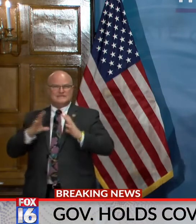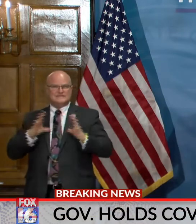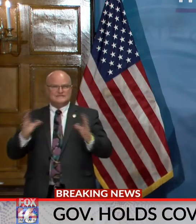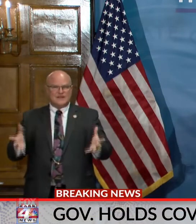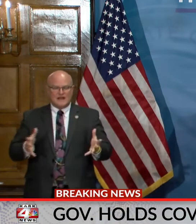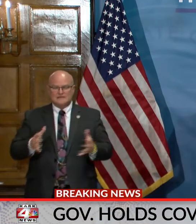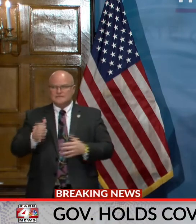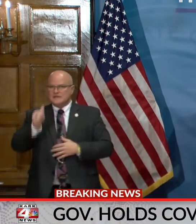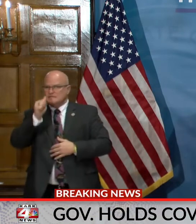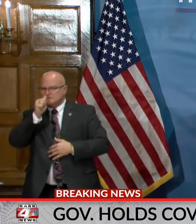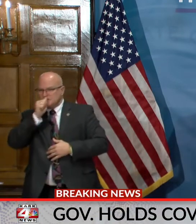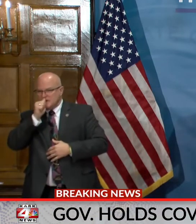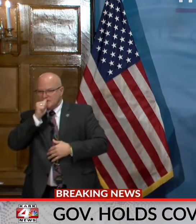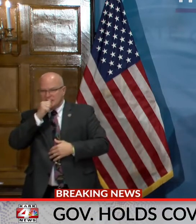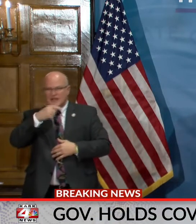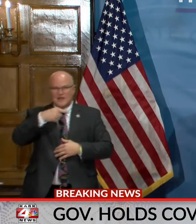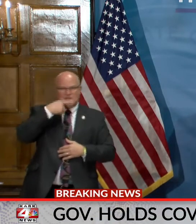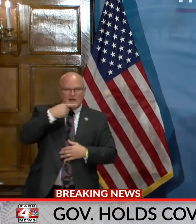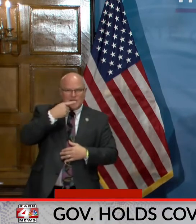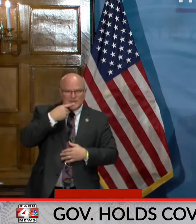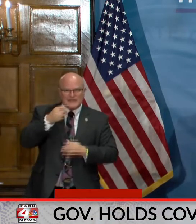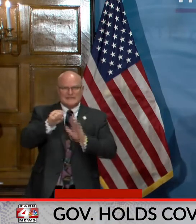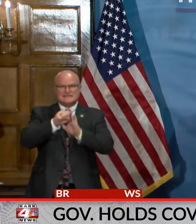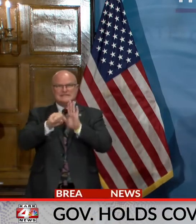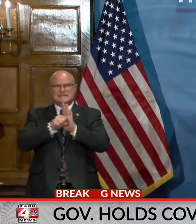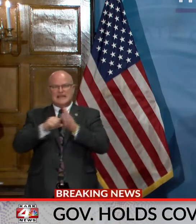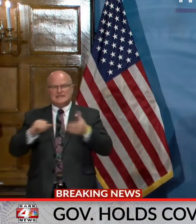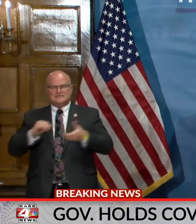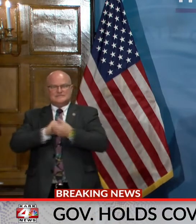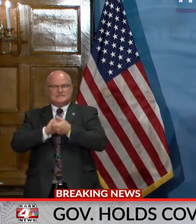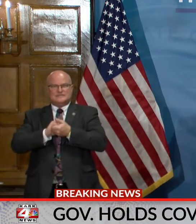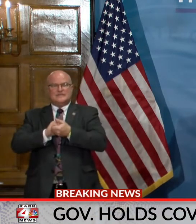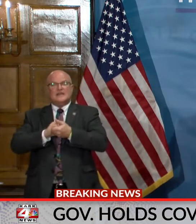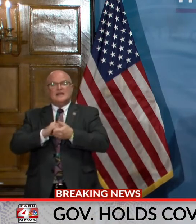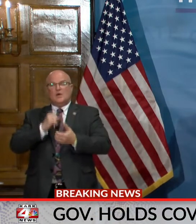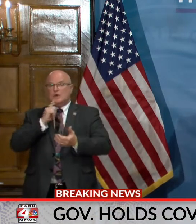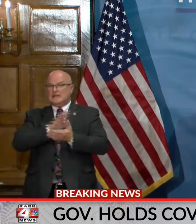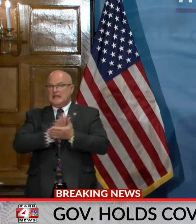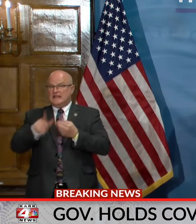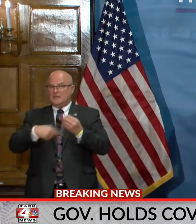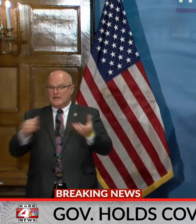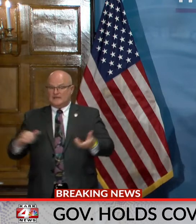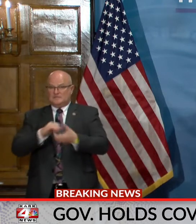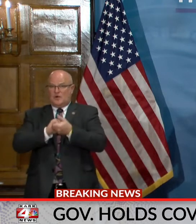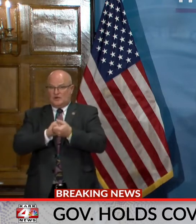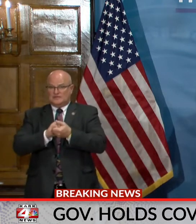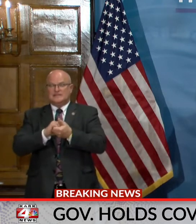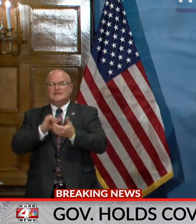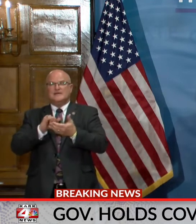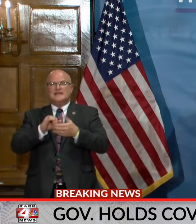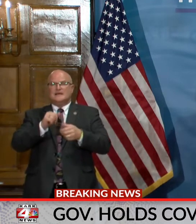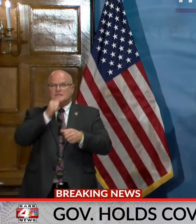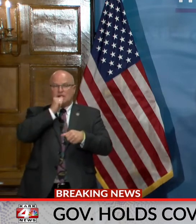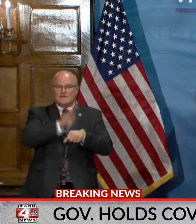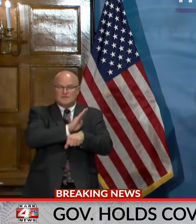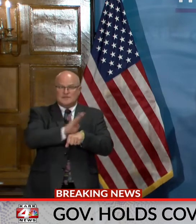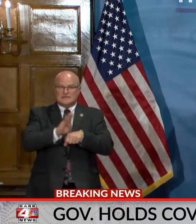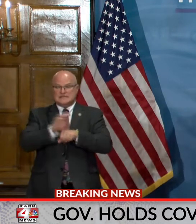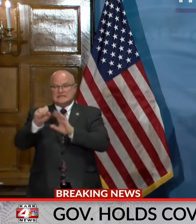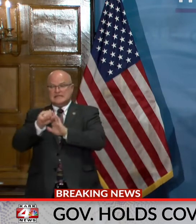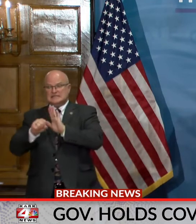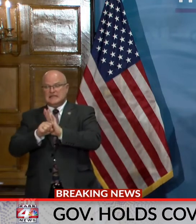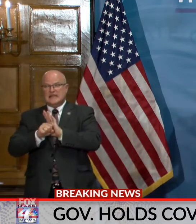private-public partnership. One of the nice things about the private-public partnership is that as we're able